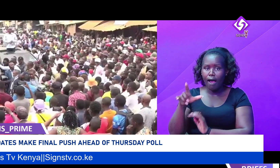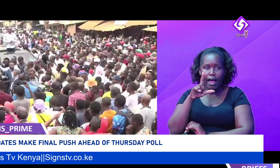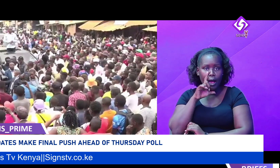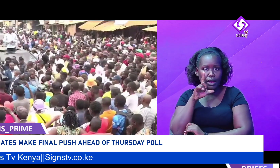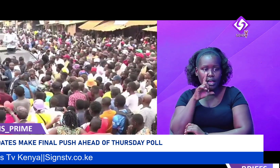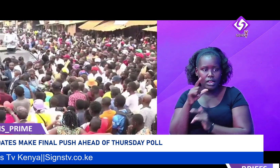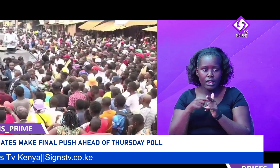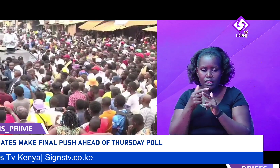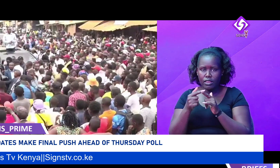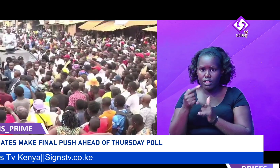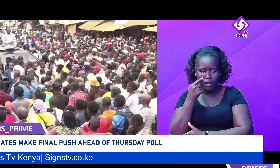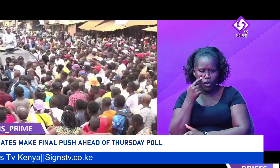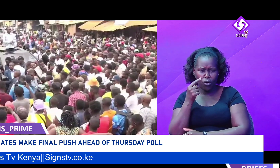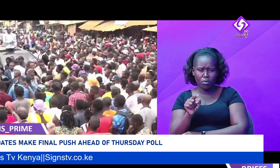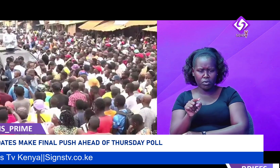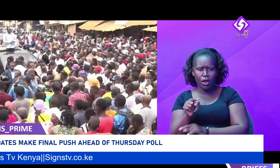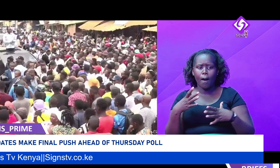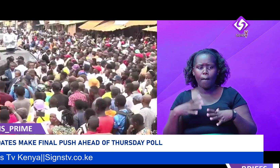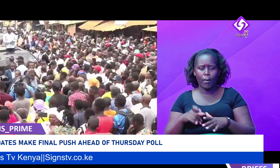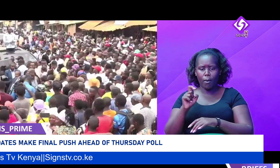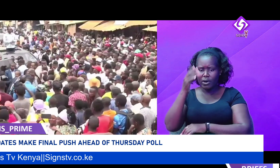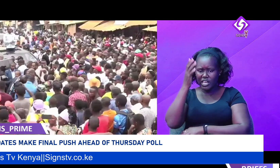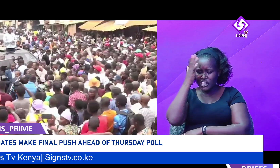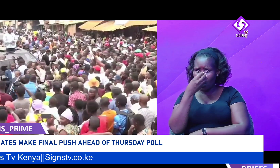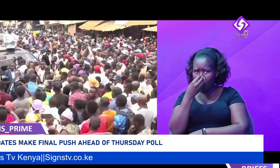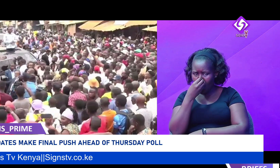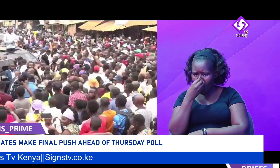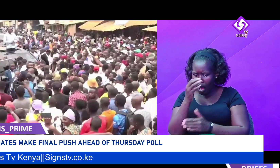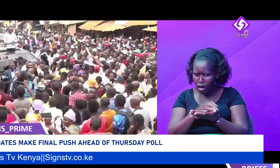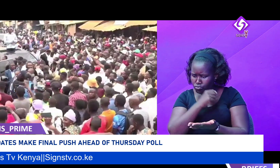ya mbele wacha wanyoe Kasongo kidogo. Kasongo wanyolewa zinyolewe.